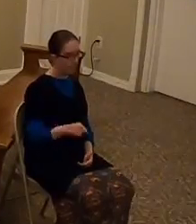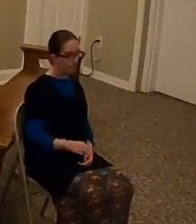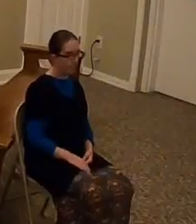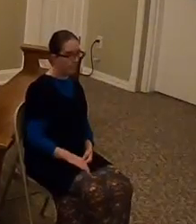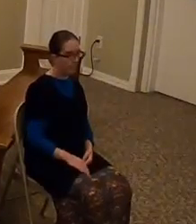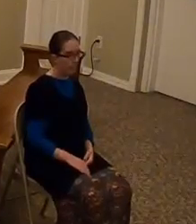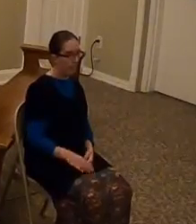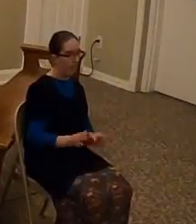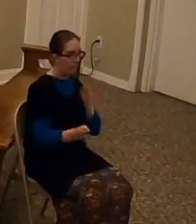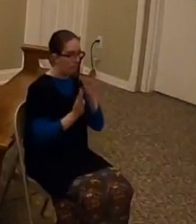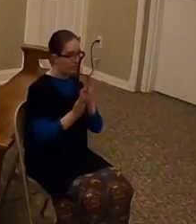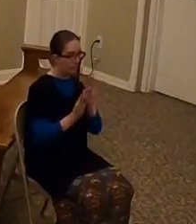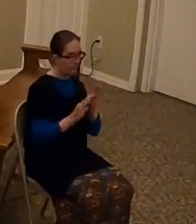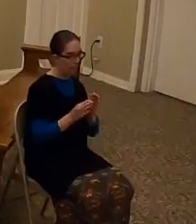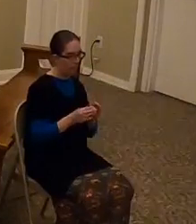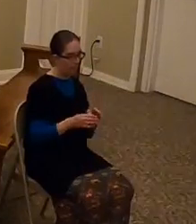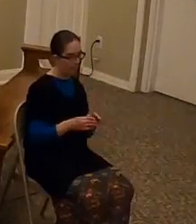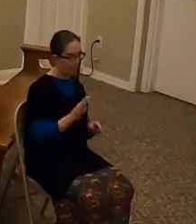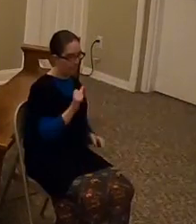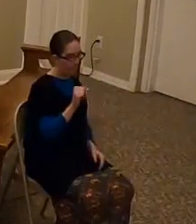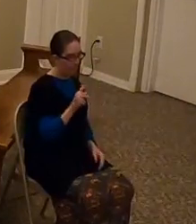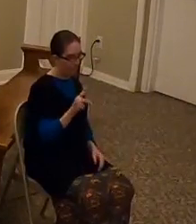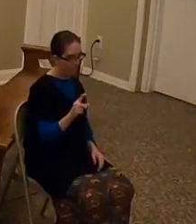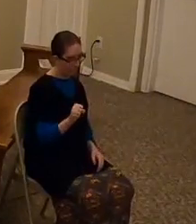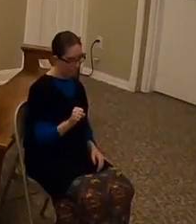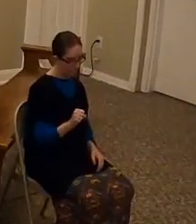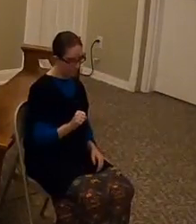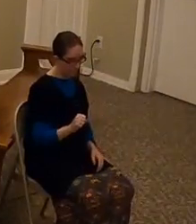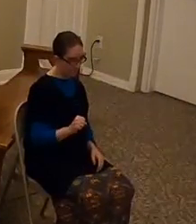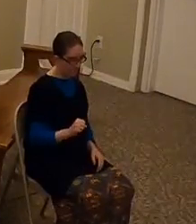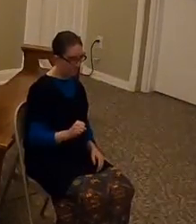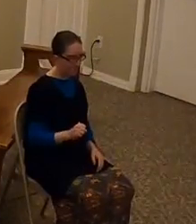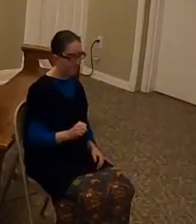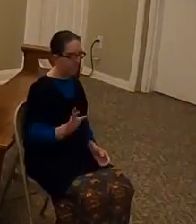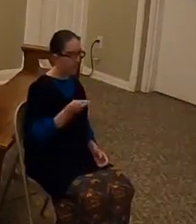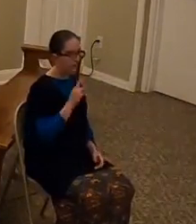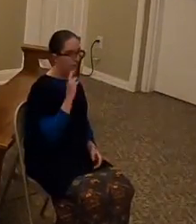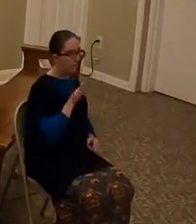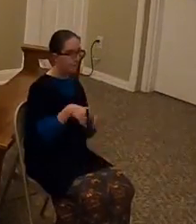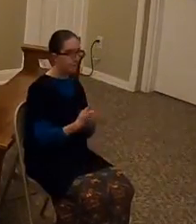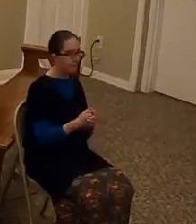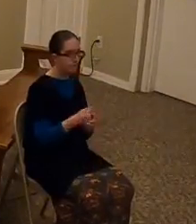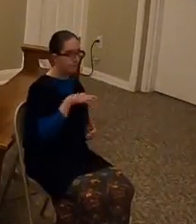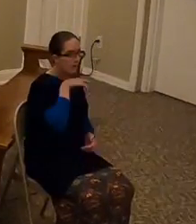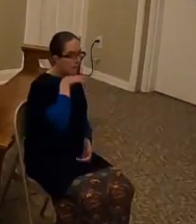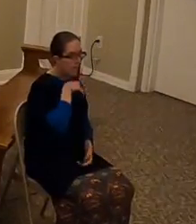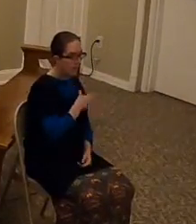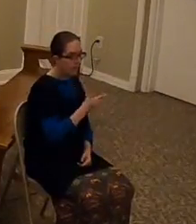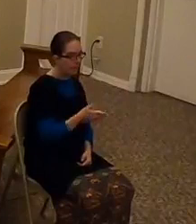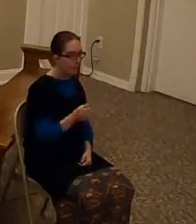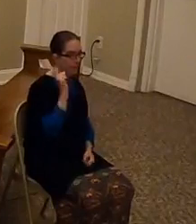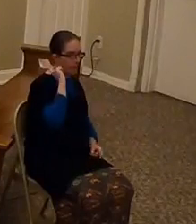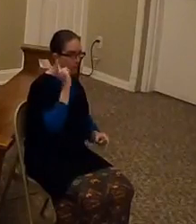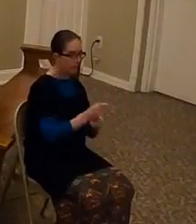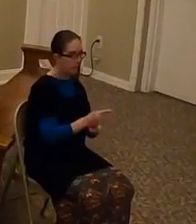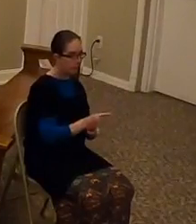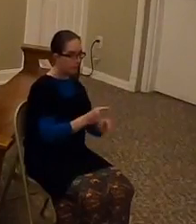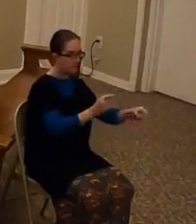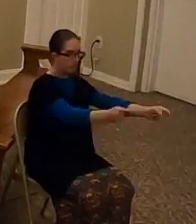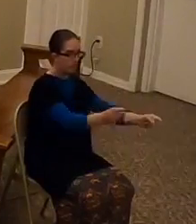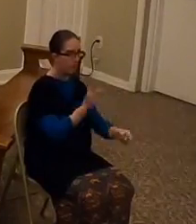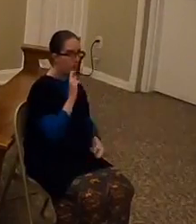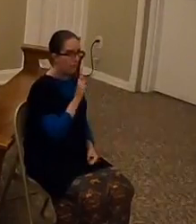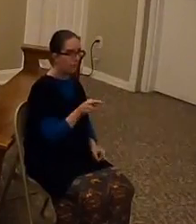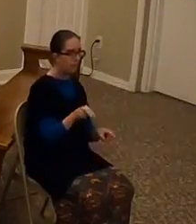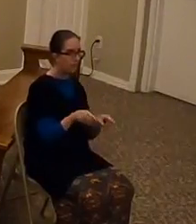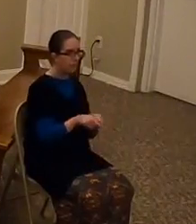said. He was talking to backslid Israel, Isaiah 64:6. But we are all as an unclean thing. All our righteousnesses